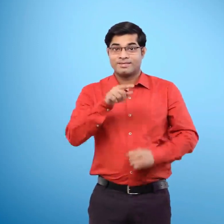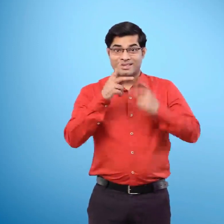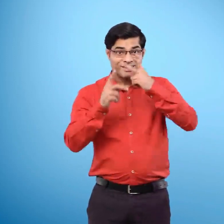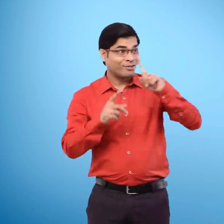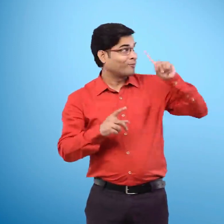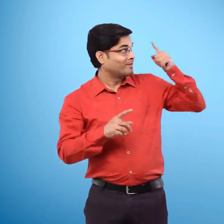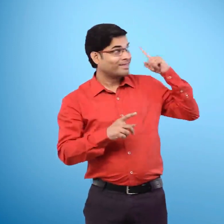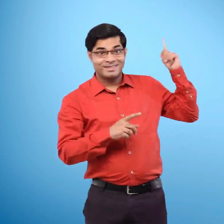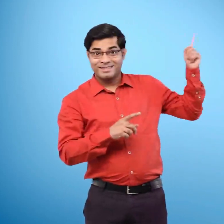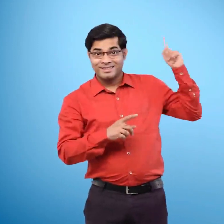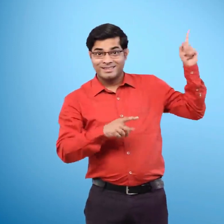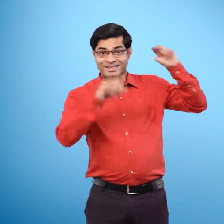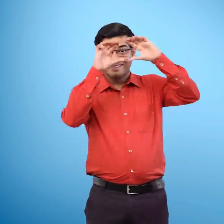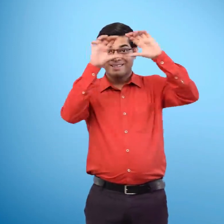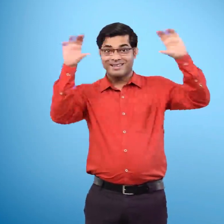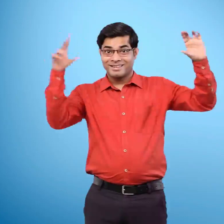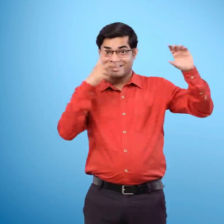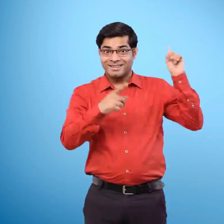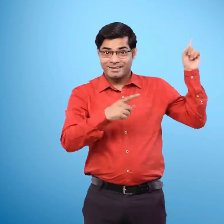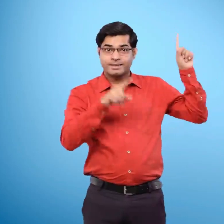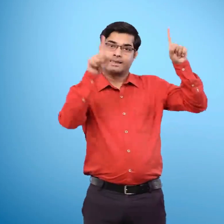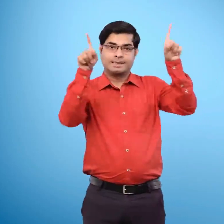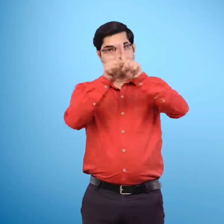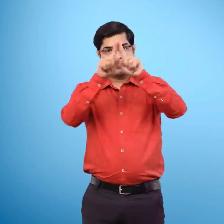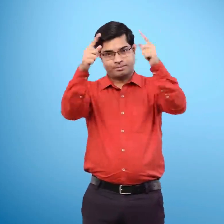Row 3 pattern is same as row 1